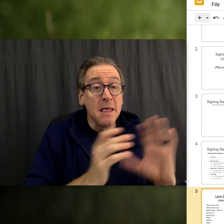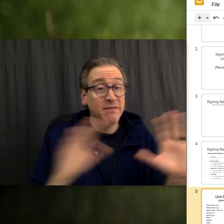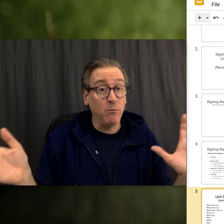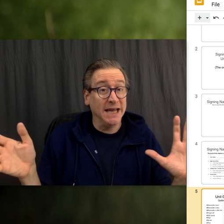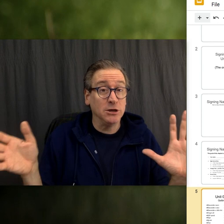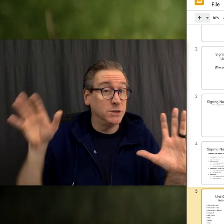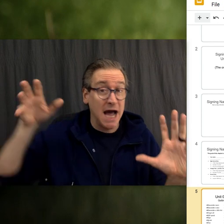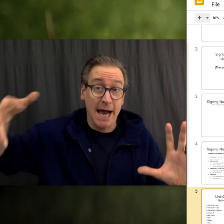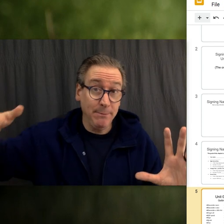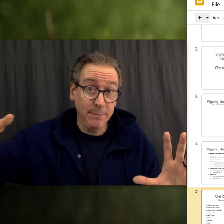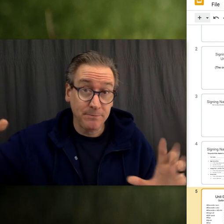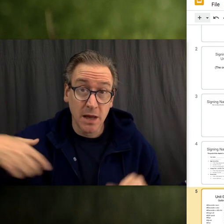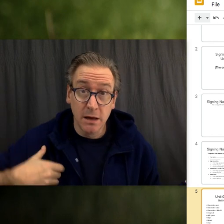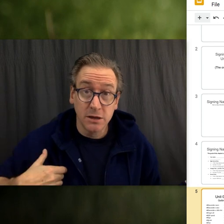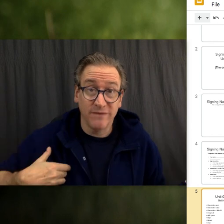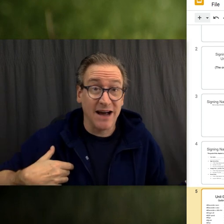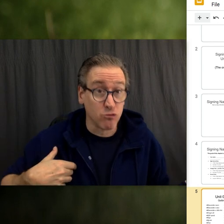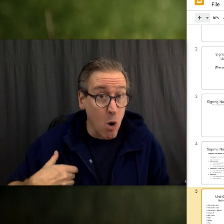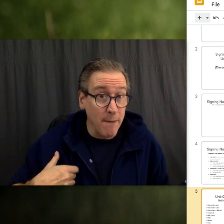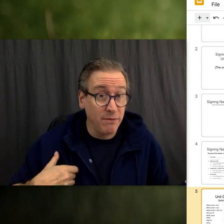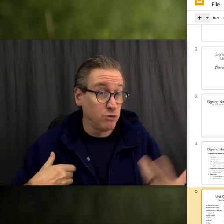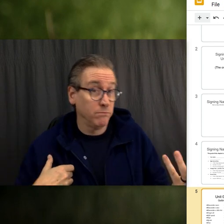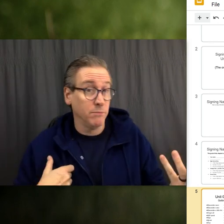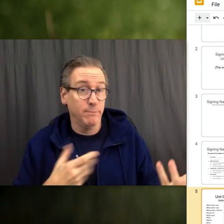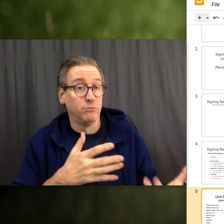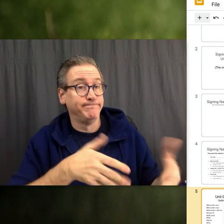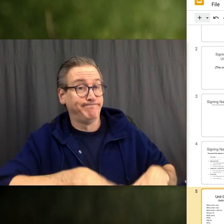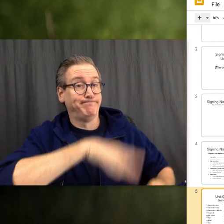Right. Then we get into time. So we've got grow up,